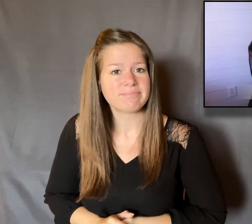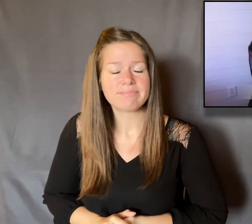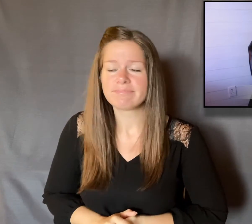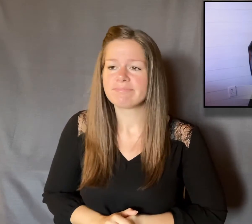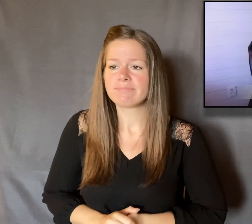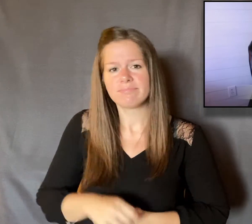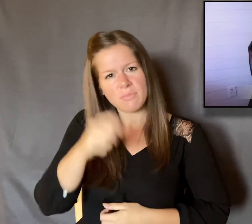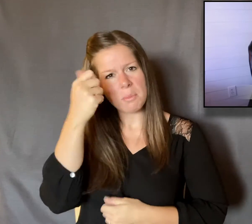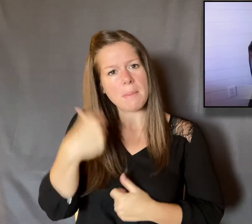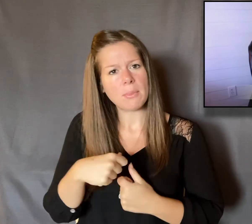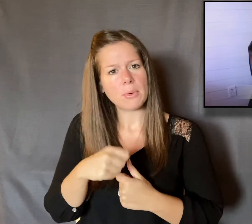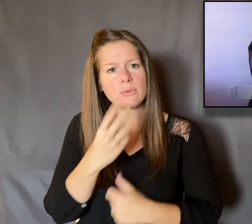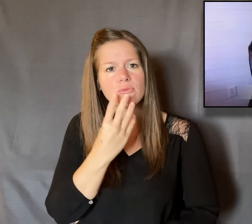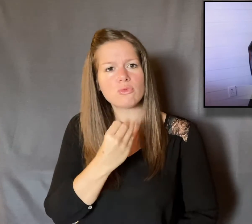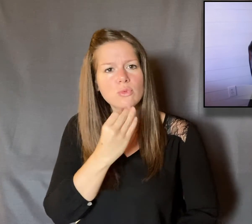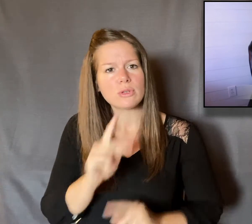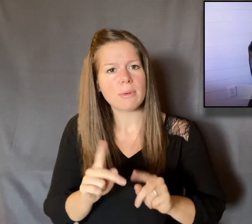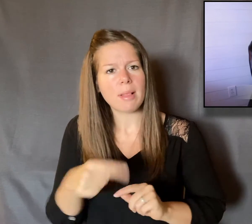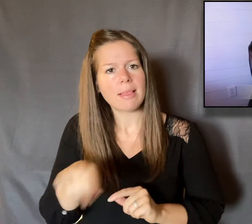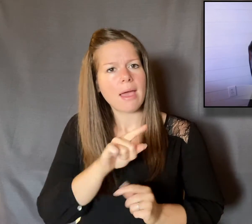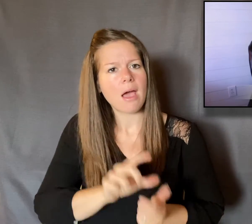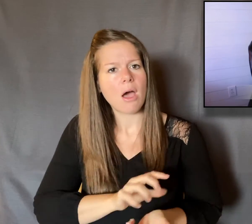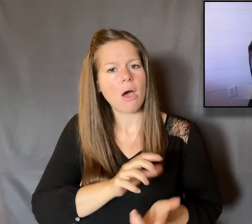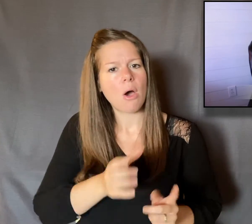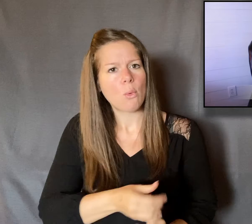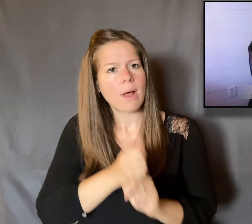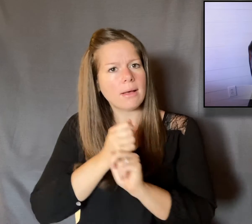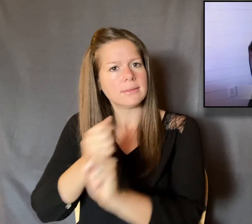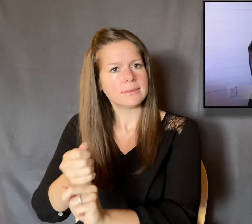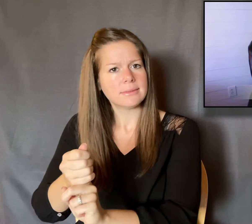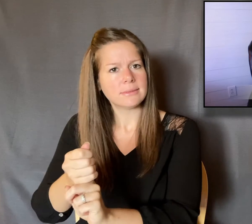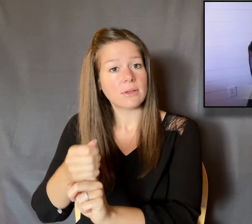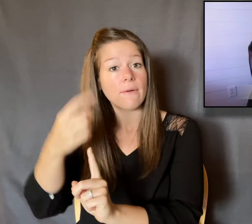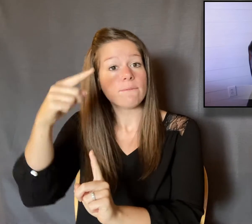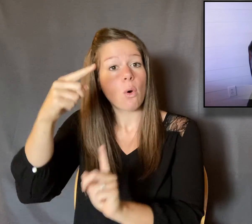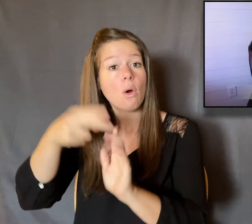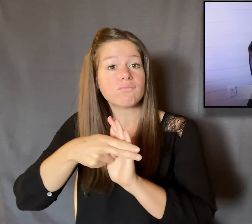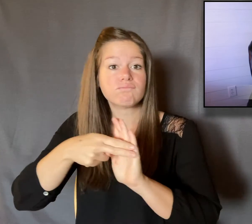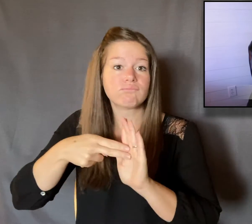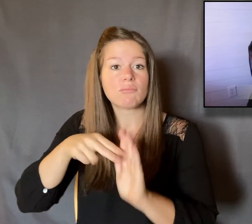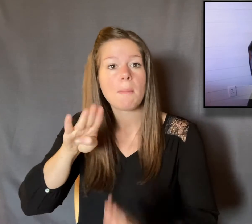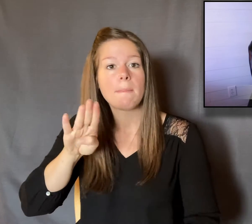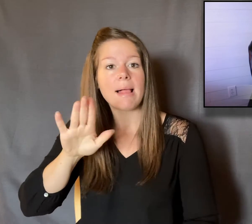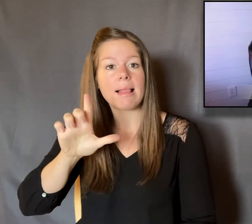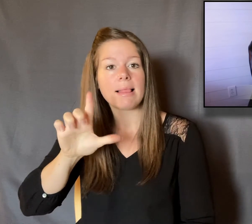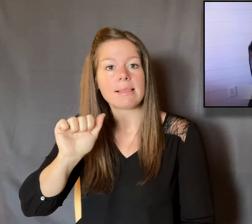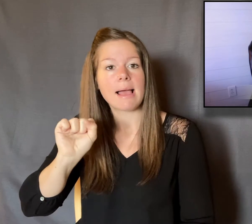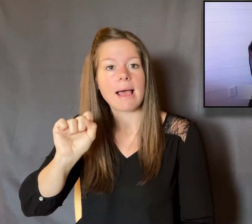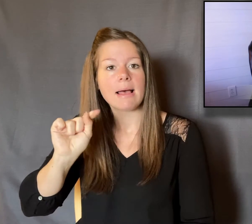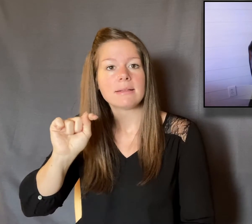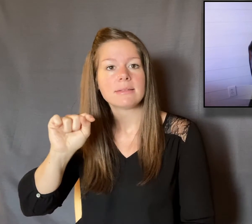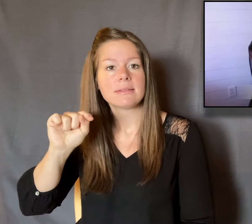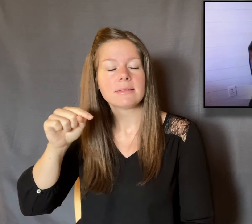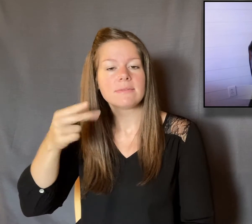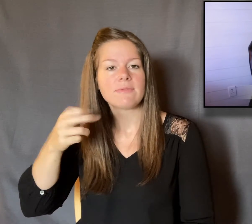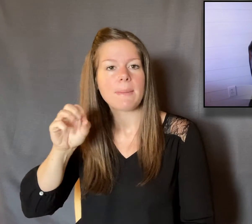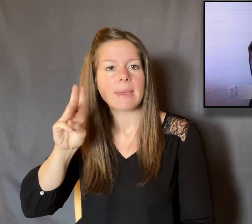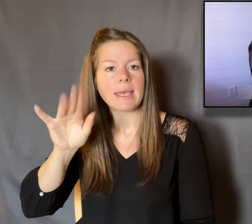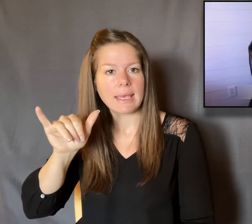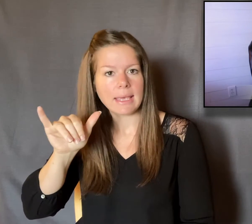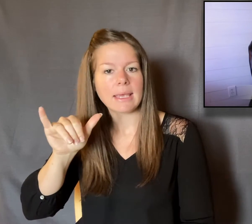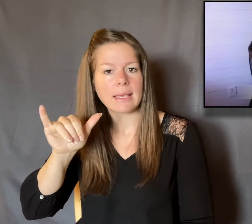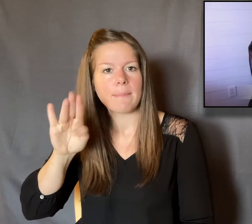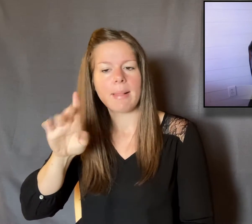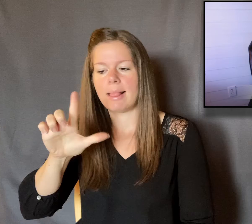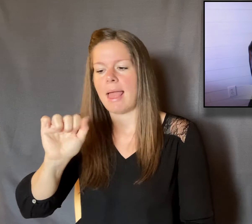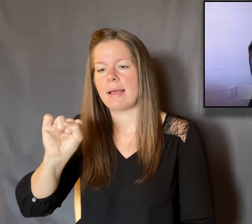arresting him for blasphemy. And now the Jews want Paul arrested for blasphemy because by their law